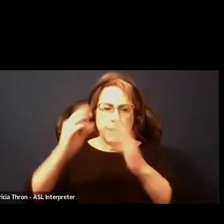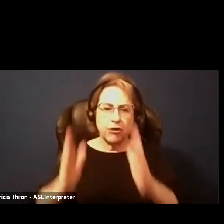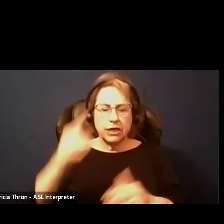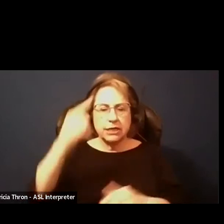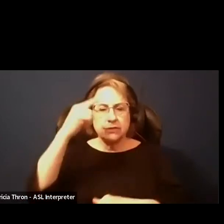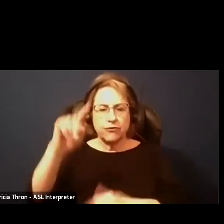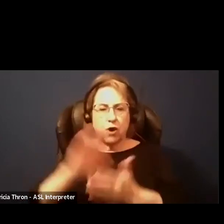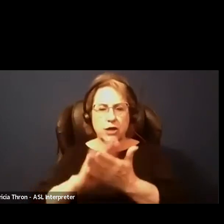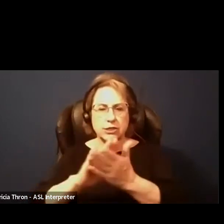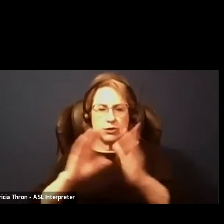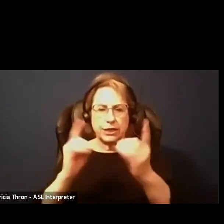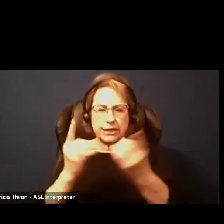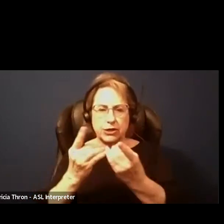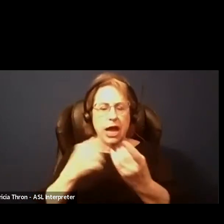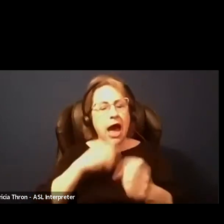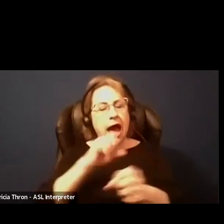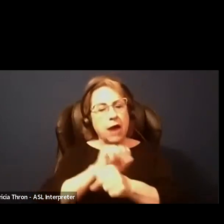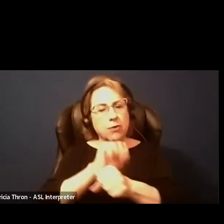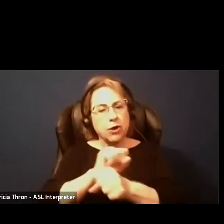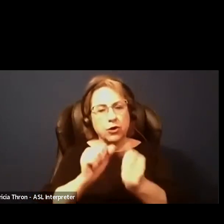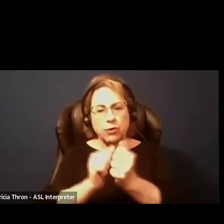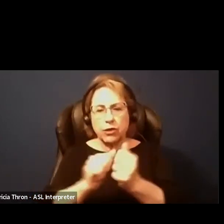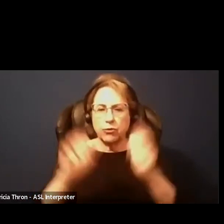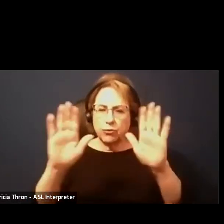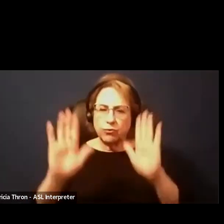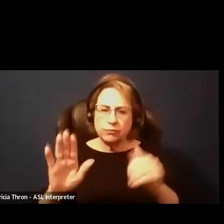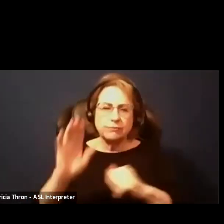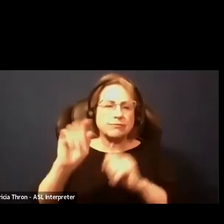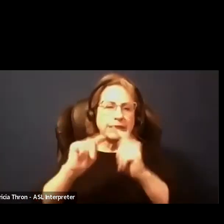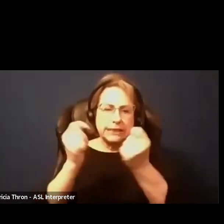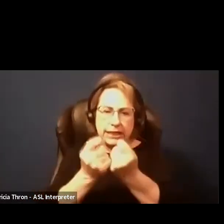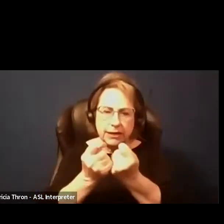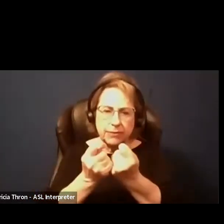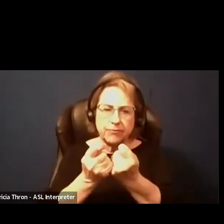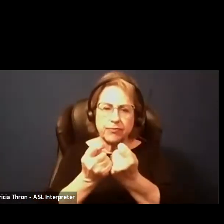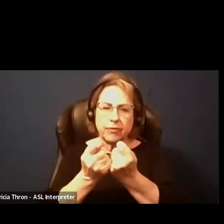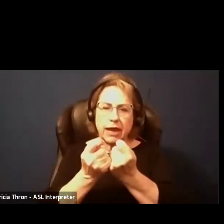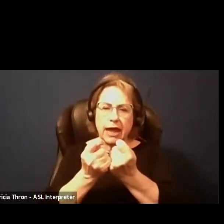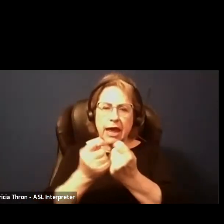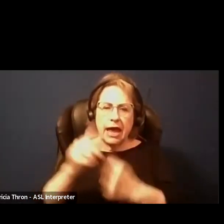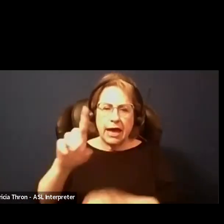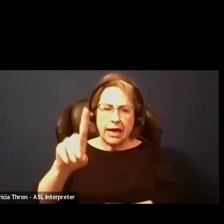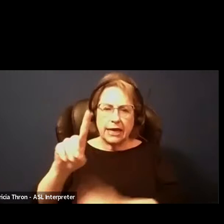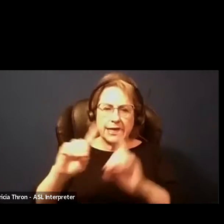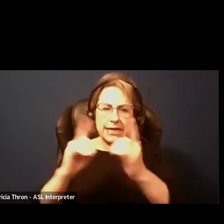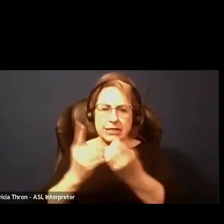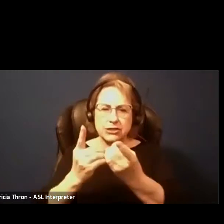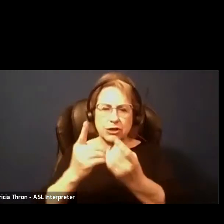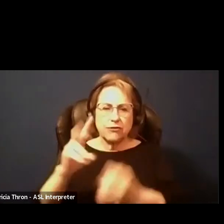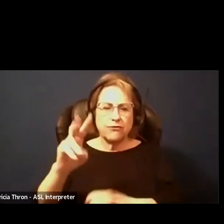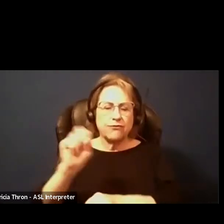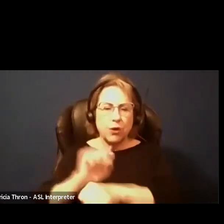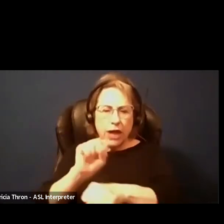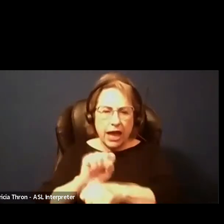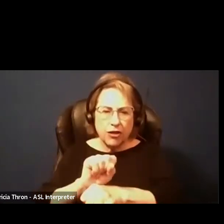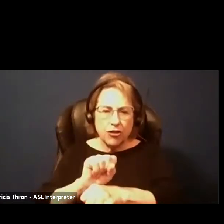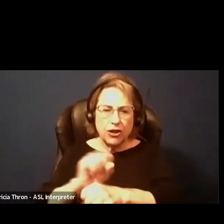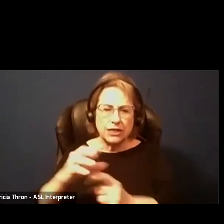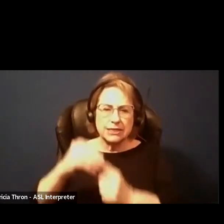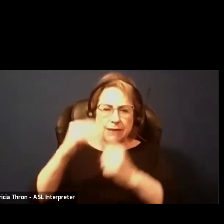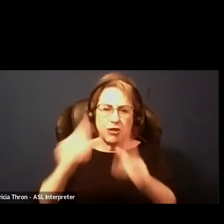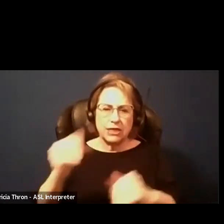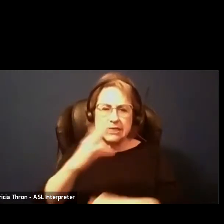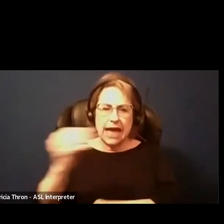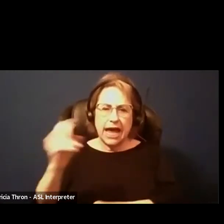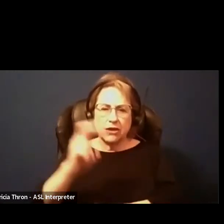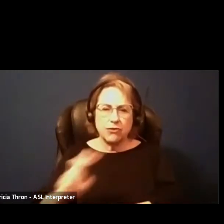a dedicated team that consists of our district's vocational specialists, our transition assistants, and job coaches. Our team supports students